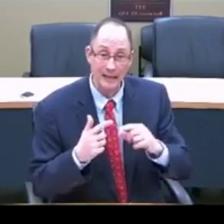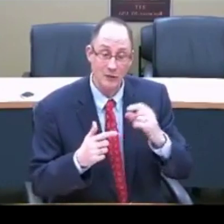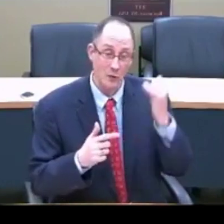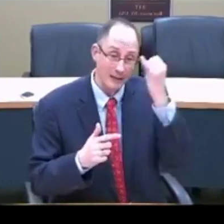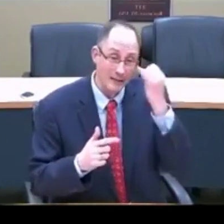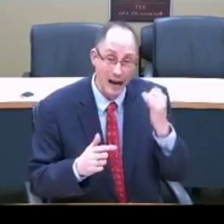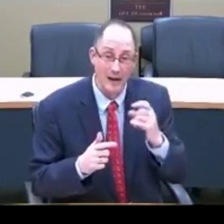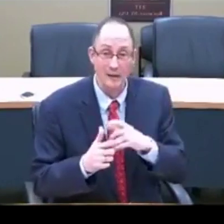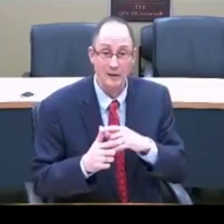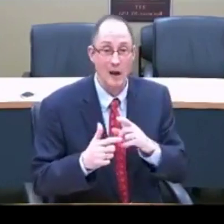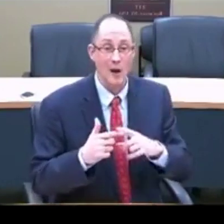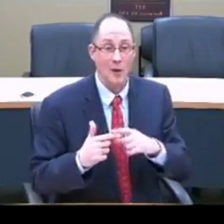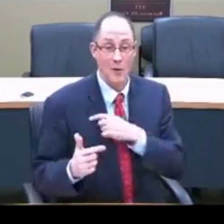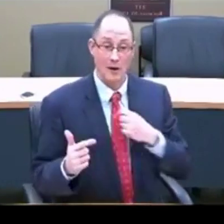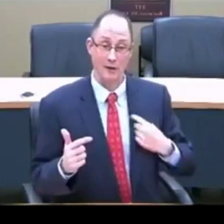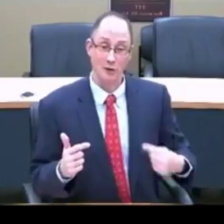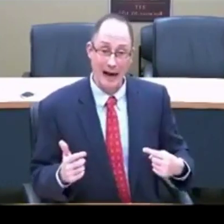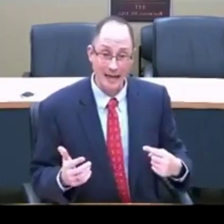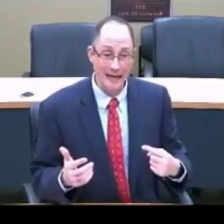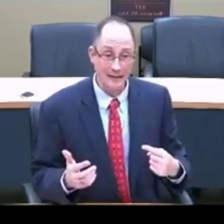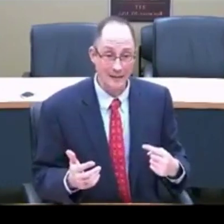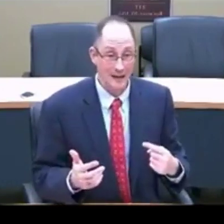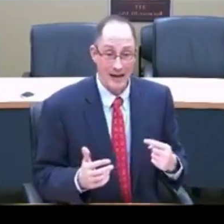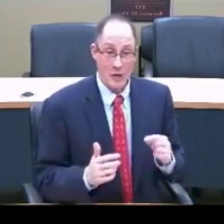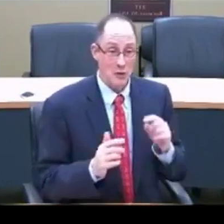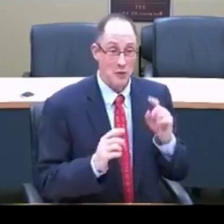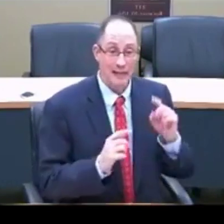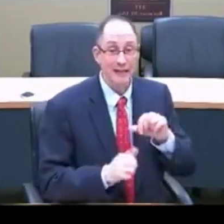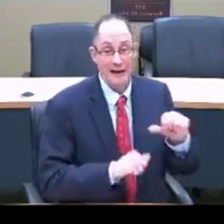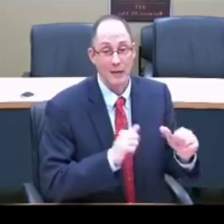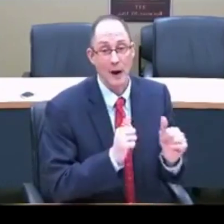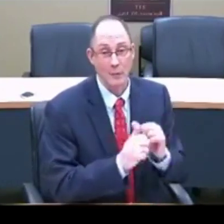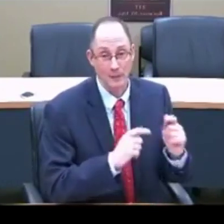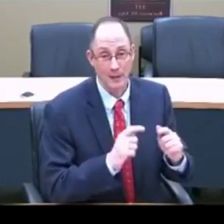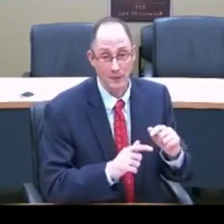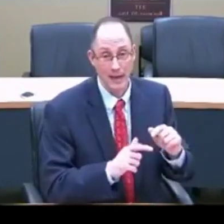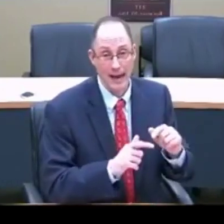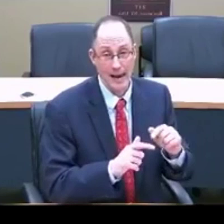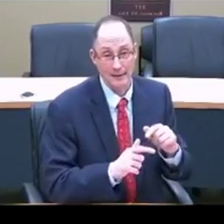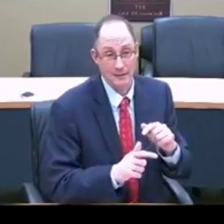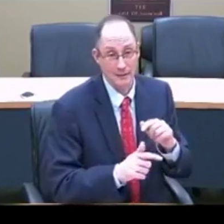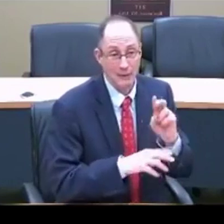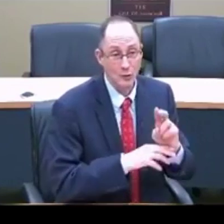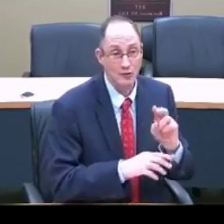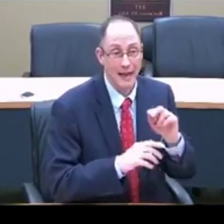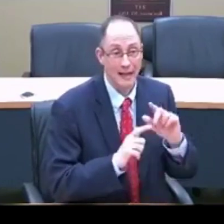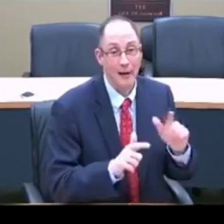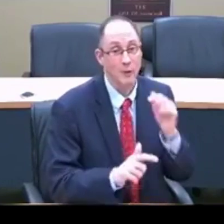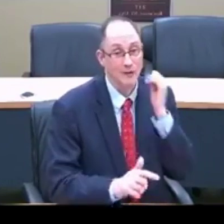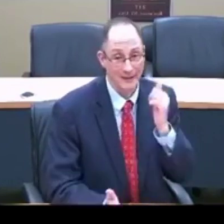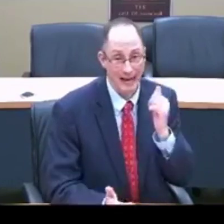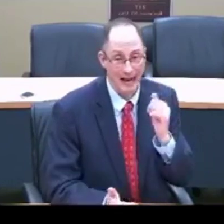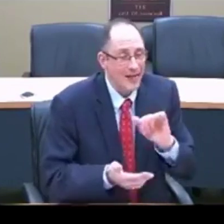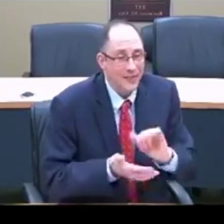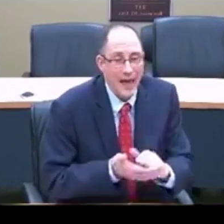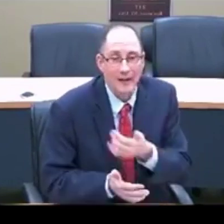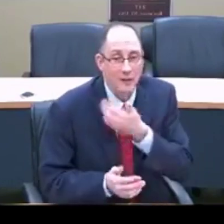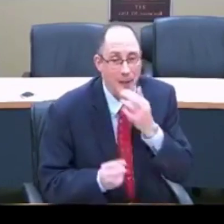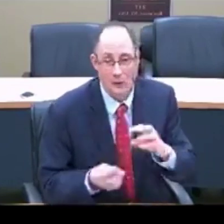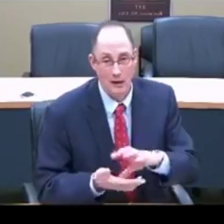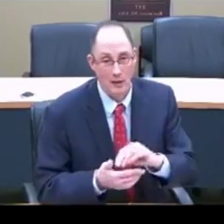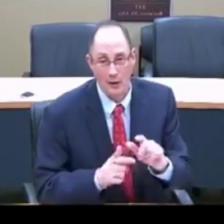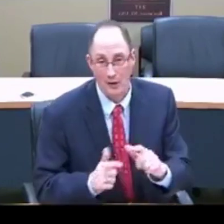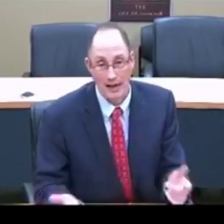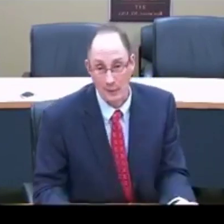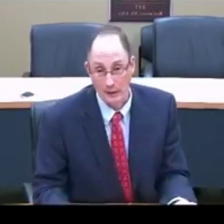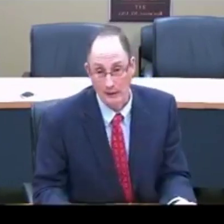with Italian or Chinese, you need to interact with people that use that language every day. That is the best